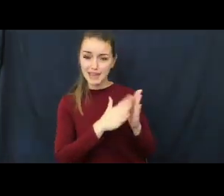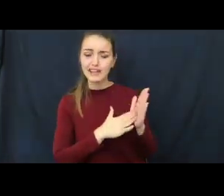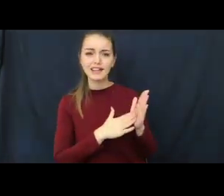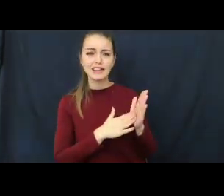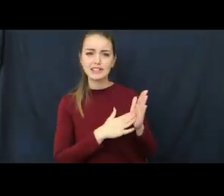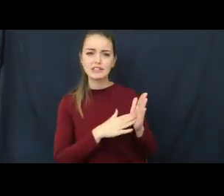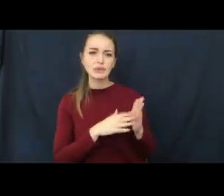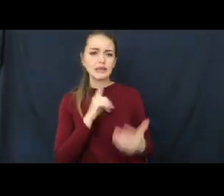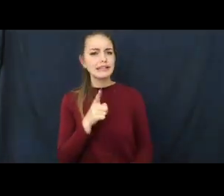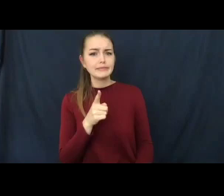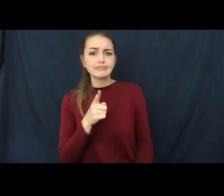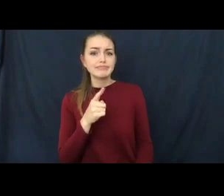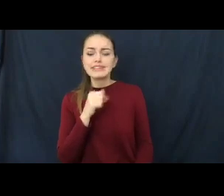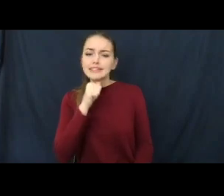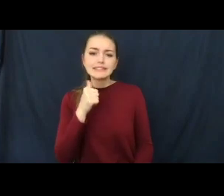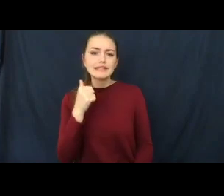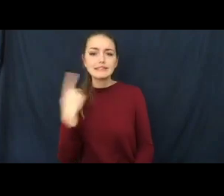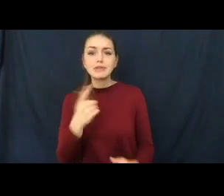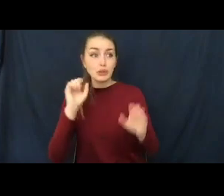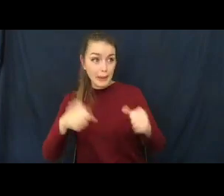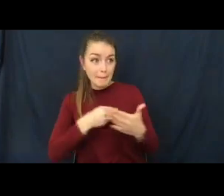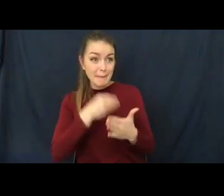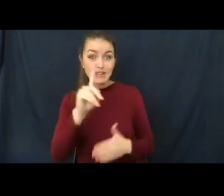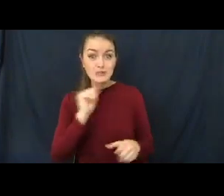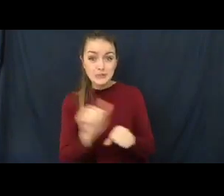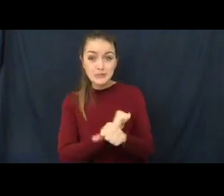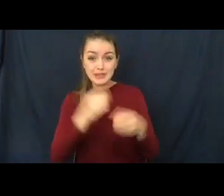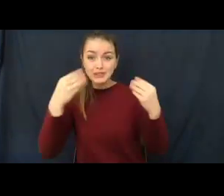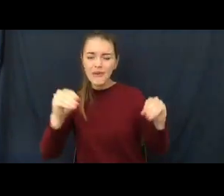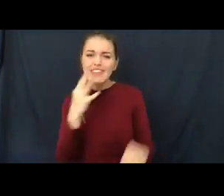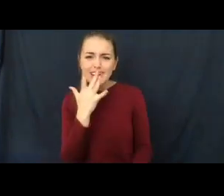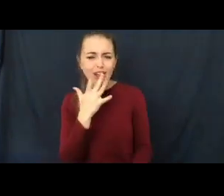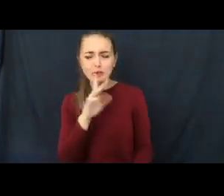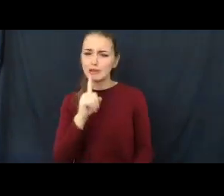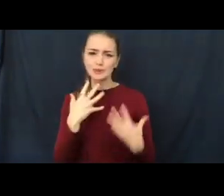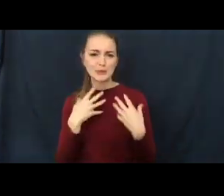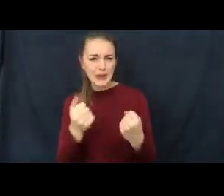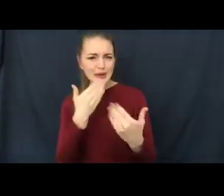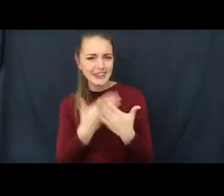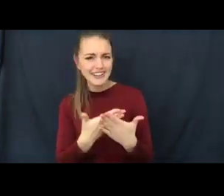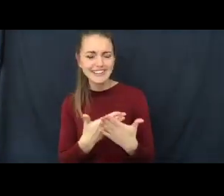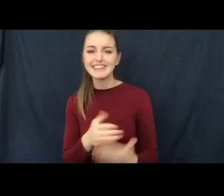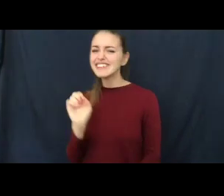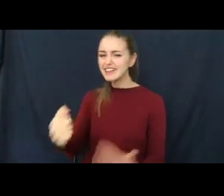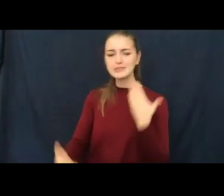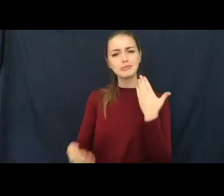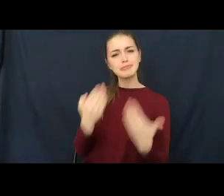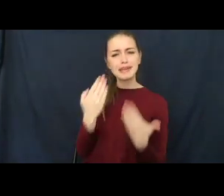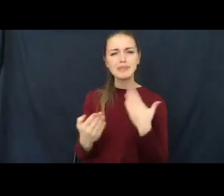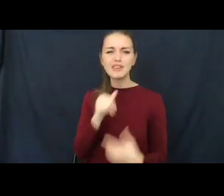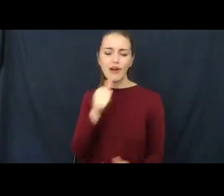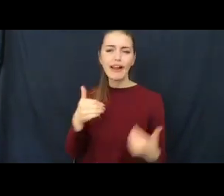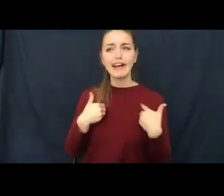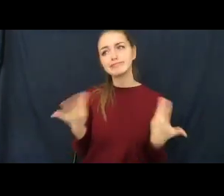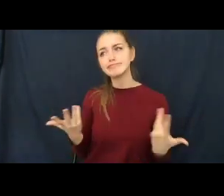as nice as something you'd buy at a regular store. And the colors are really good too. Yeah, so you might not have like, you